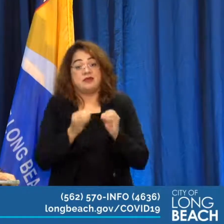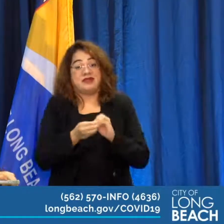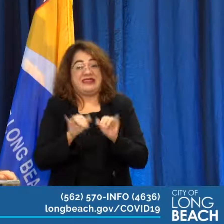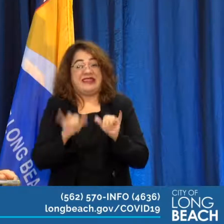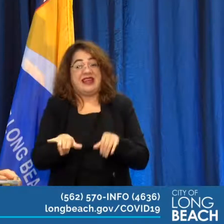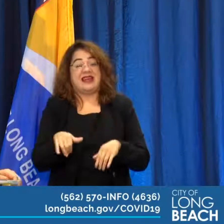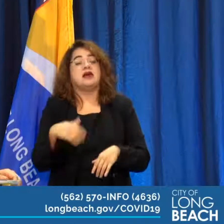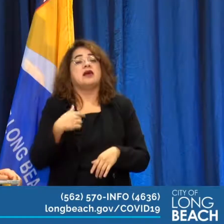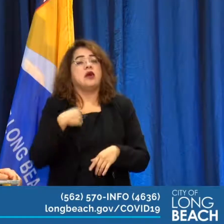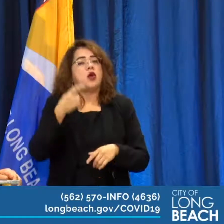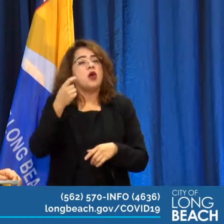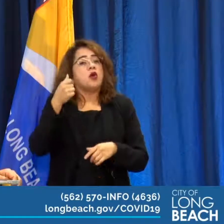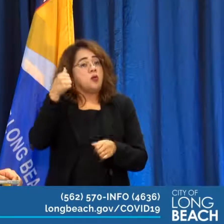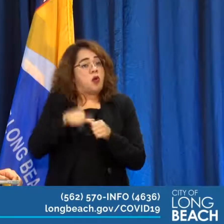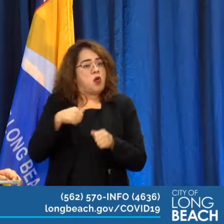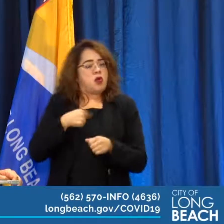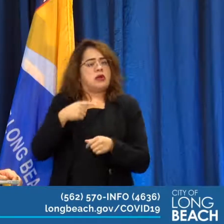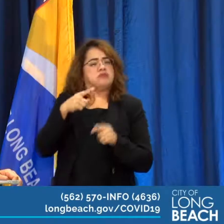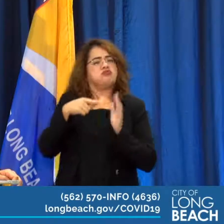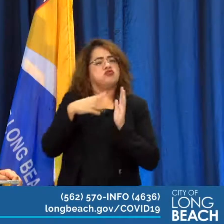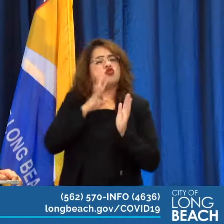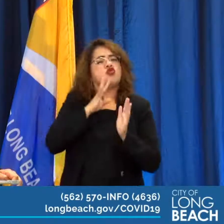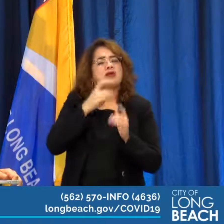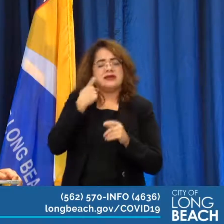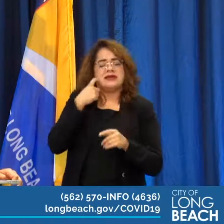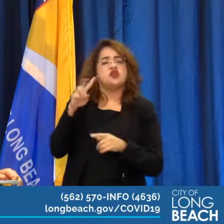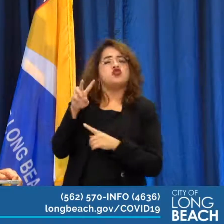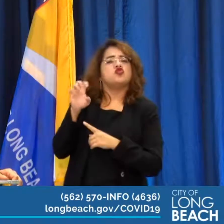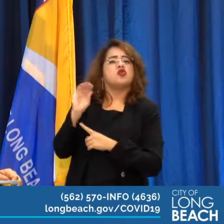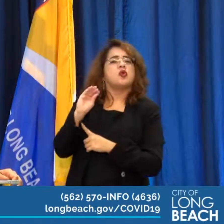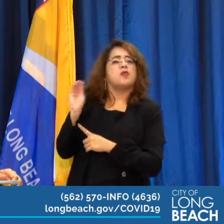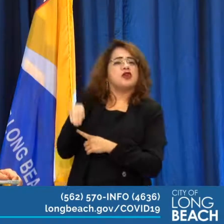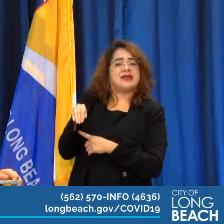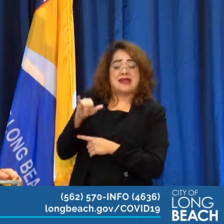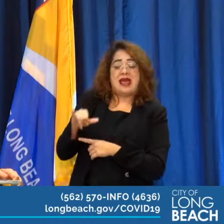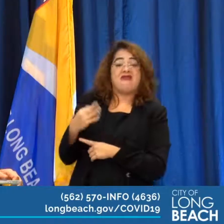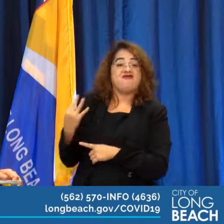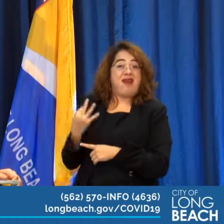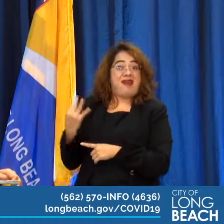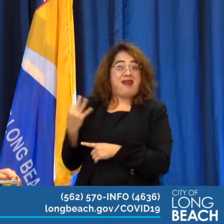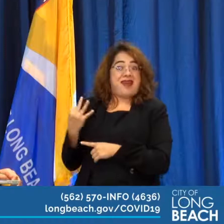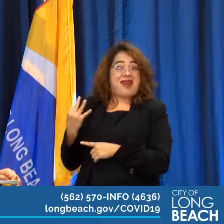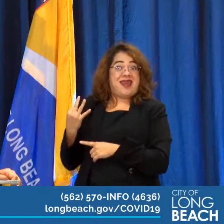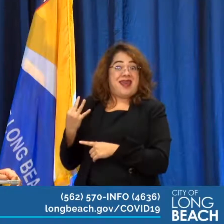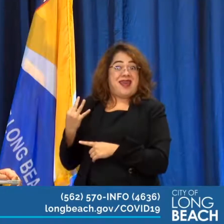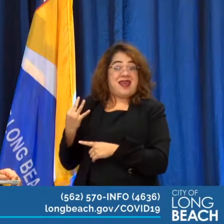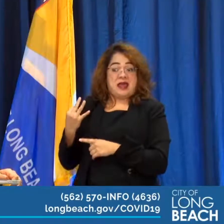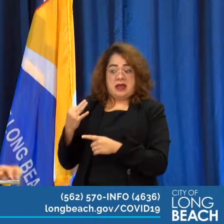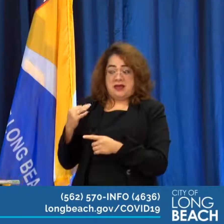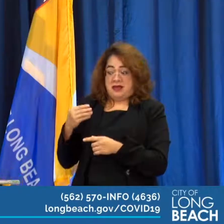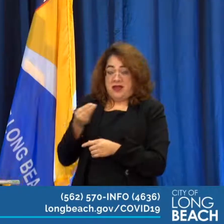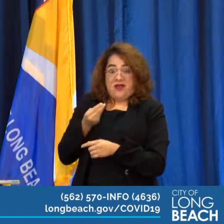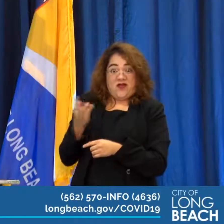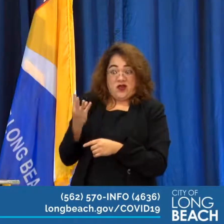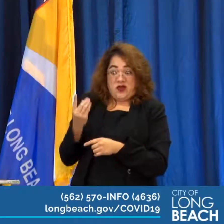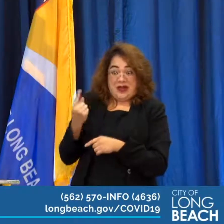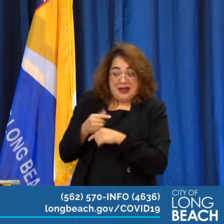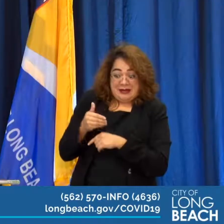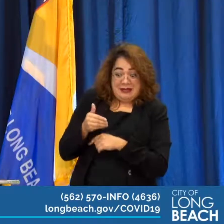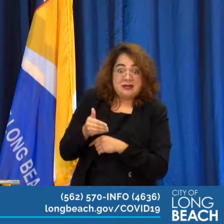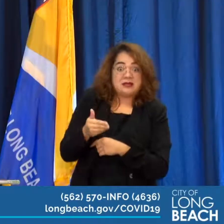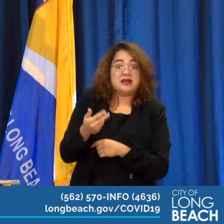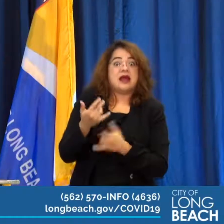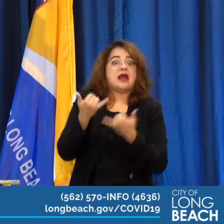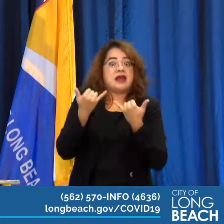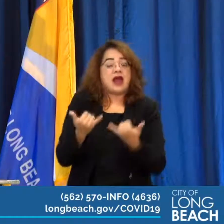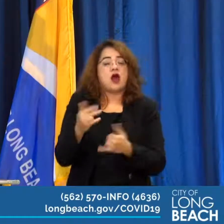reported it was 200%, and that was a number that we had on Friday. Today, I'm told by our health